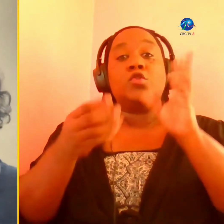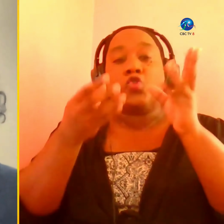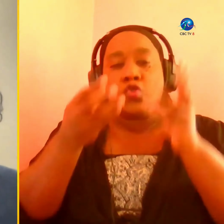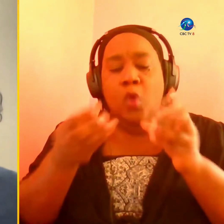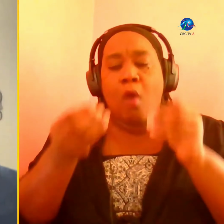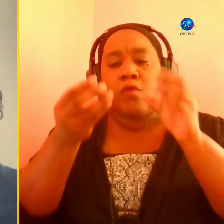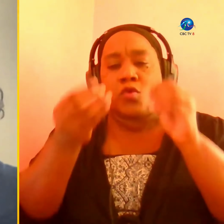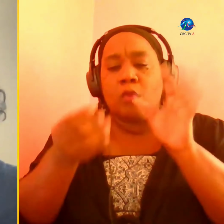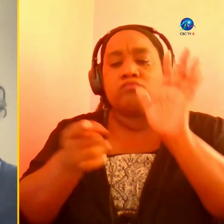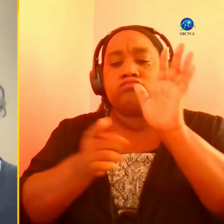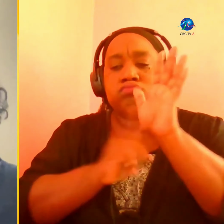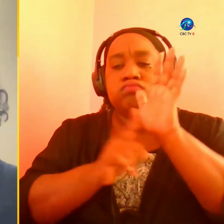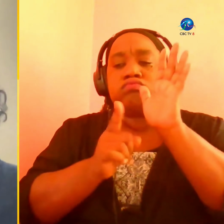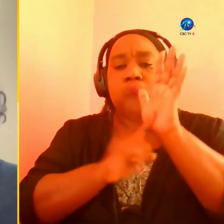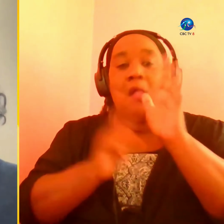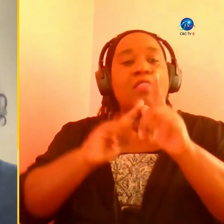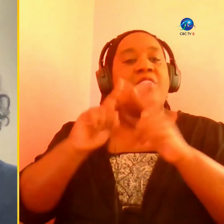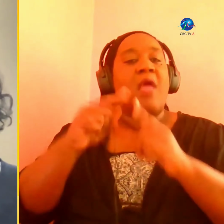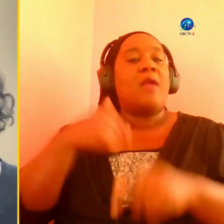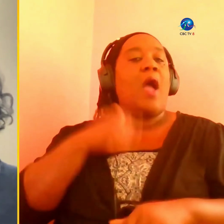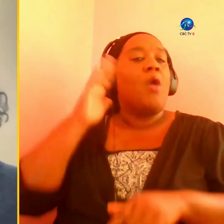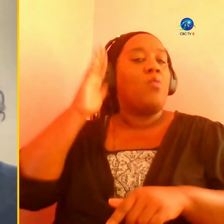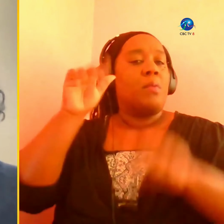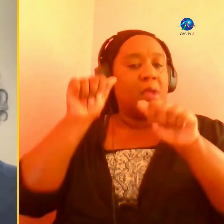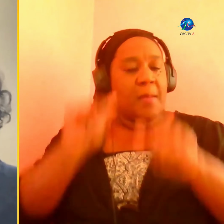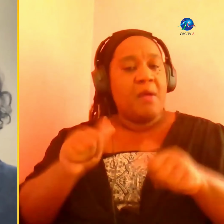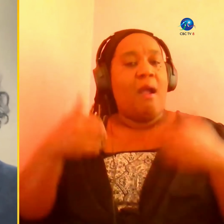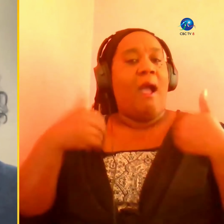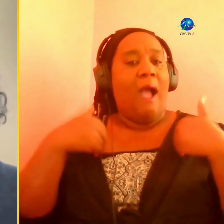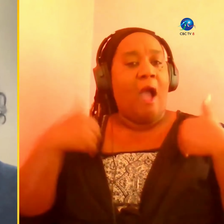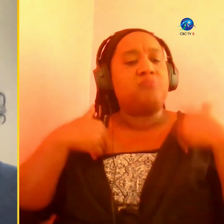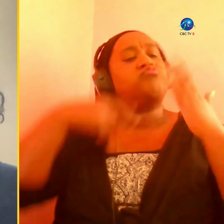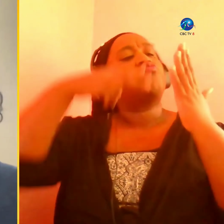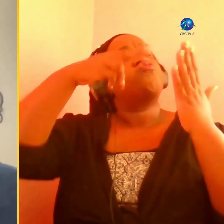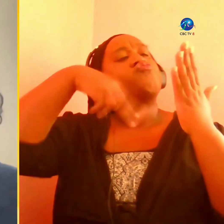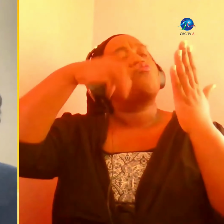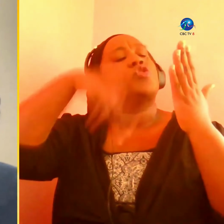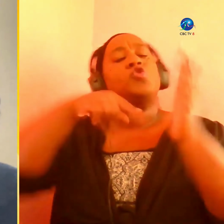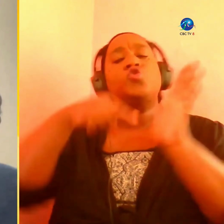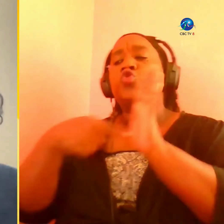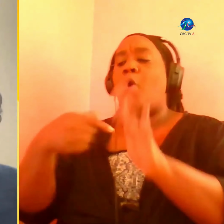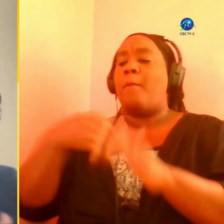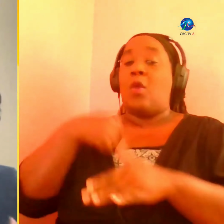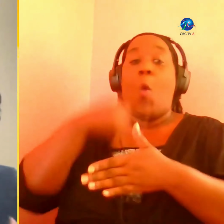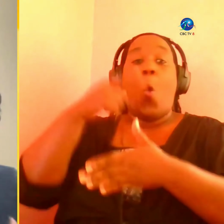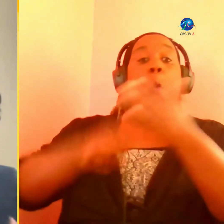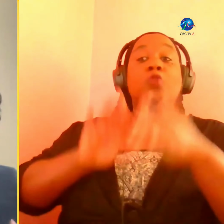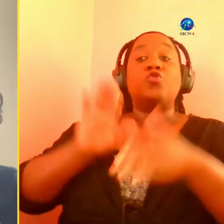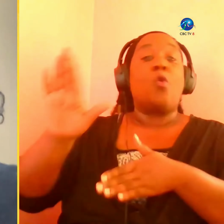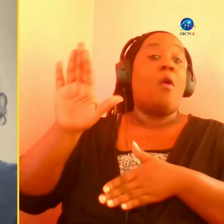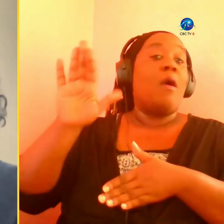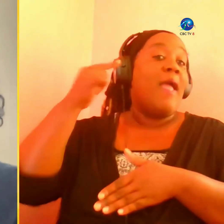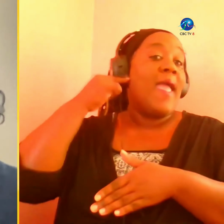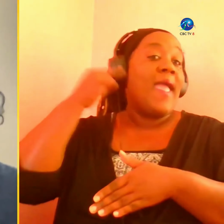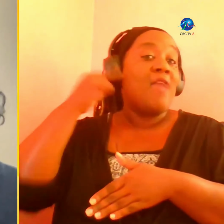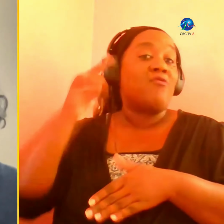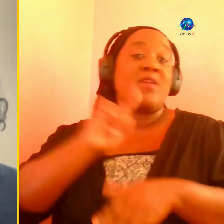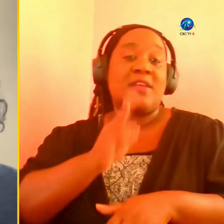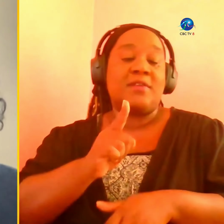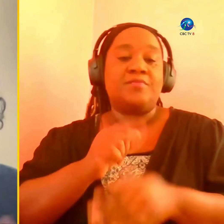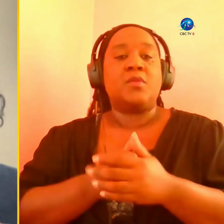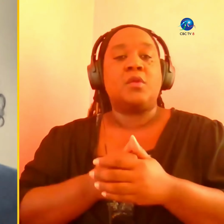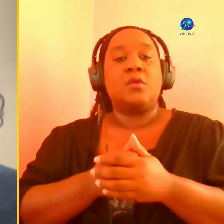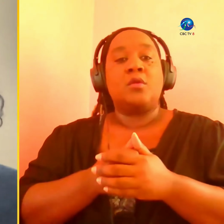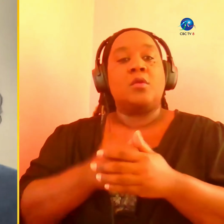frequencies, I'll be able to have a reading that shows me what you're hearing is over the range, um, low frequencies,